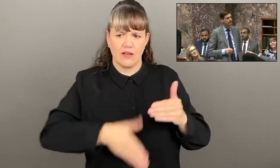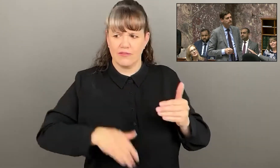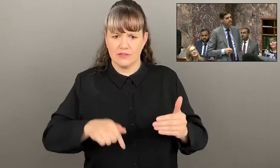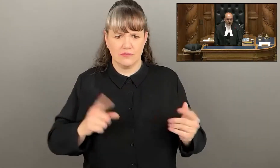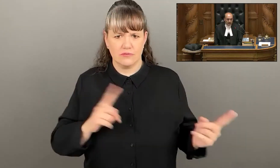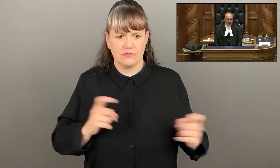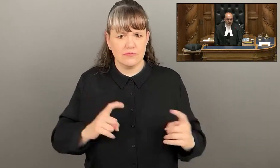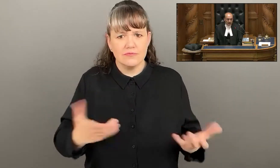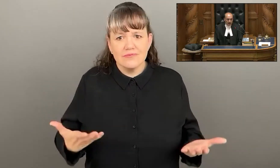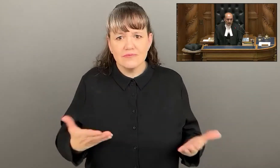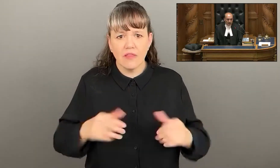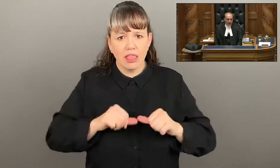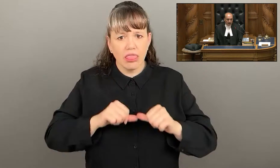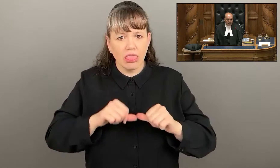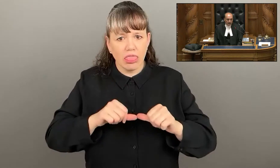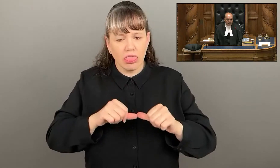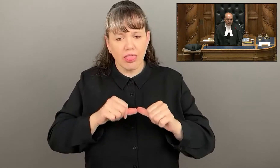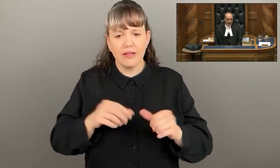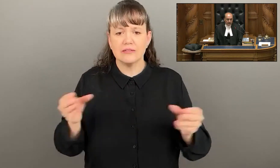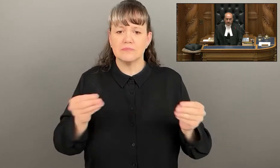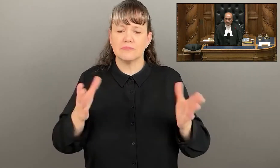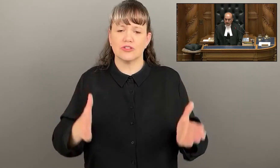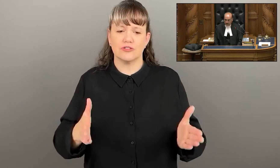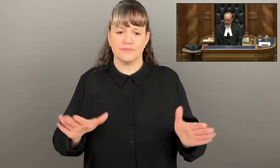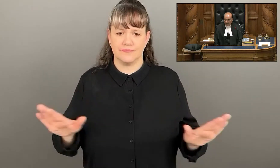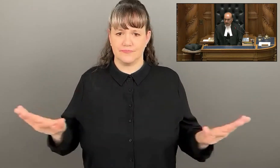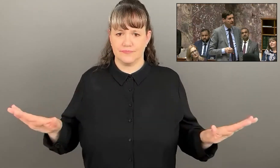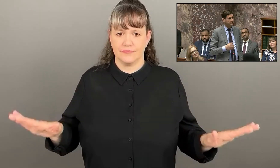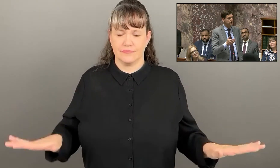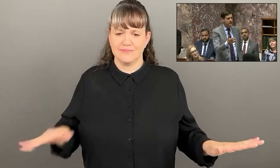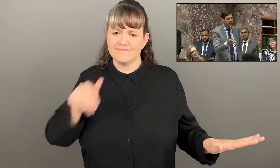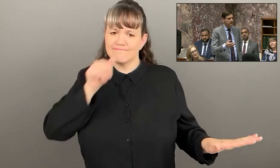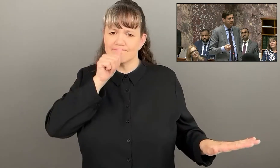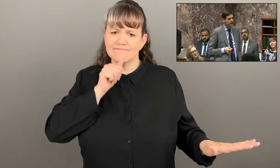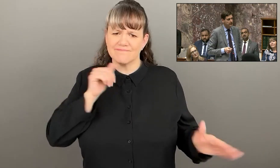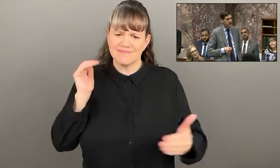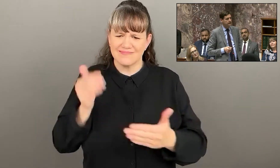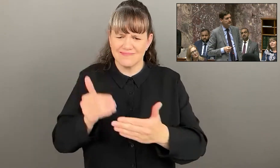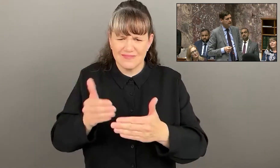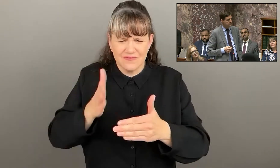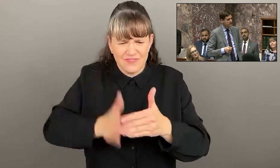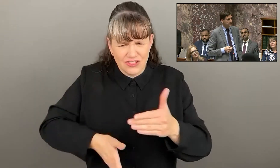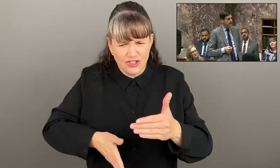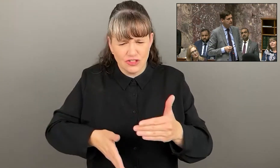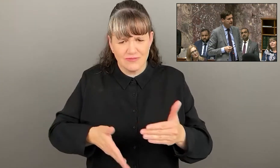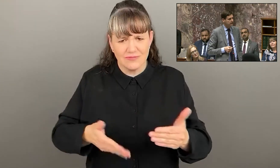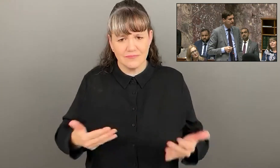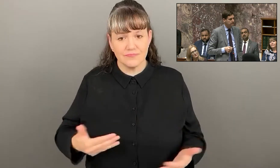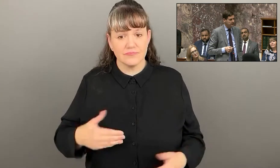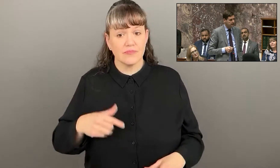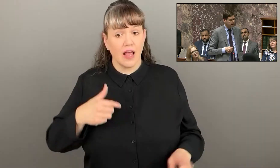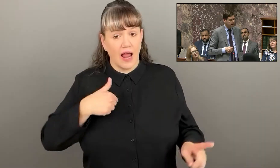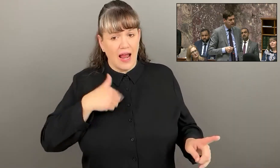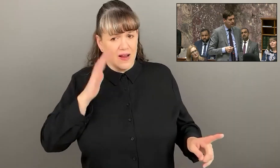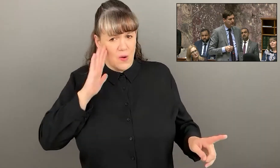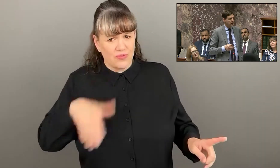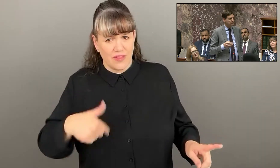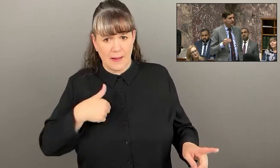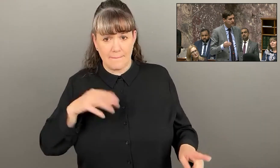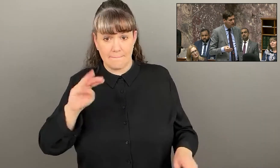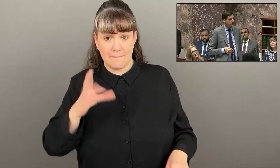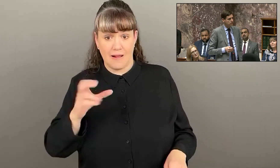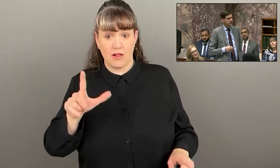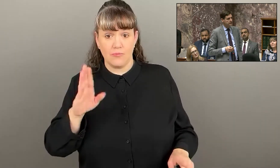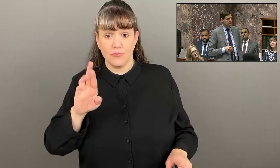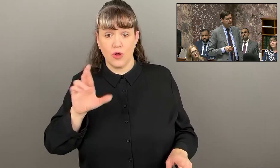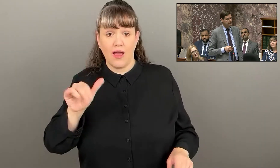have some patience. It's almost done. I know Michael Bryant. He was hired by Legal Aid BC, independently of me. But